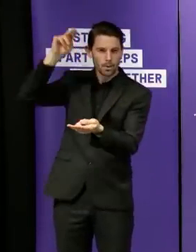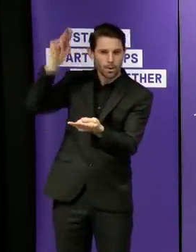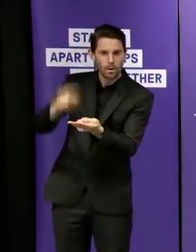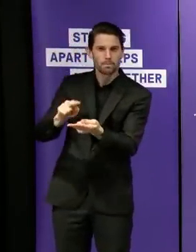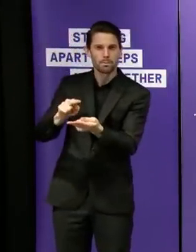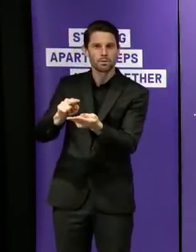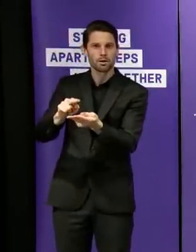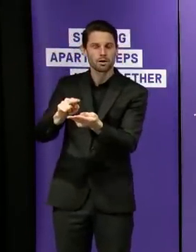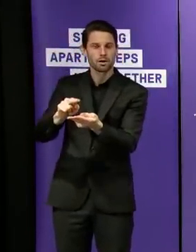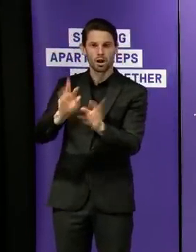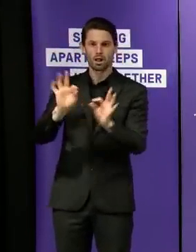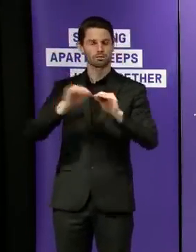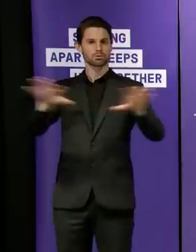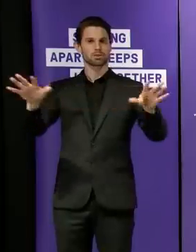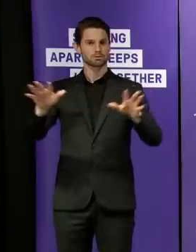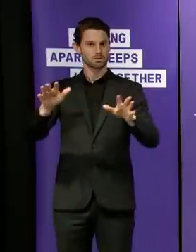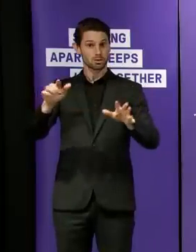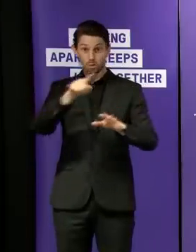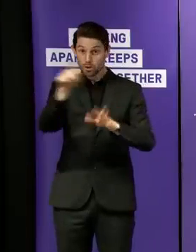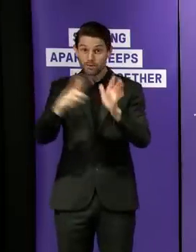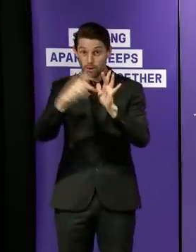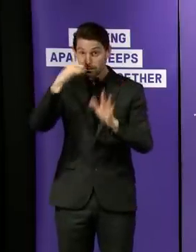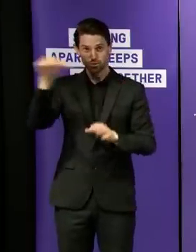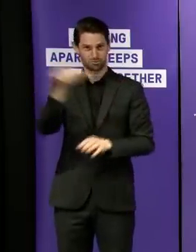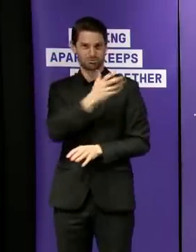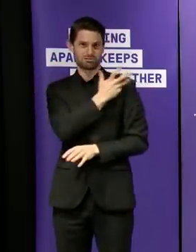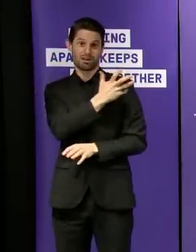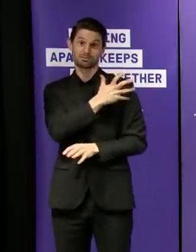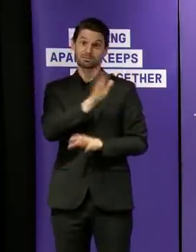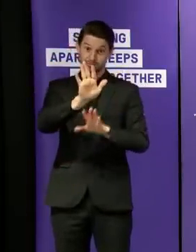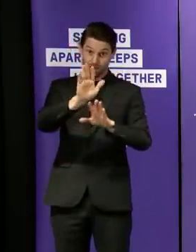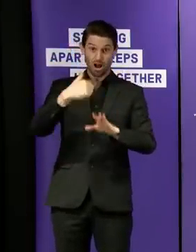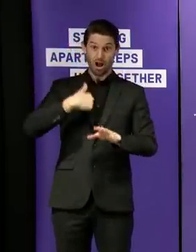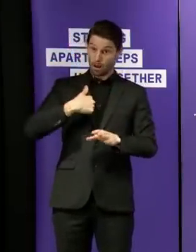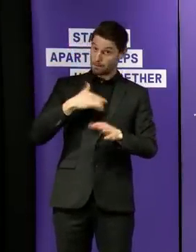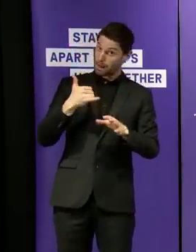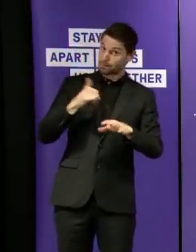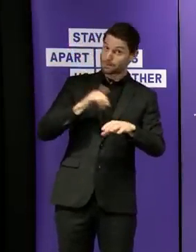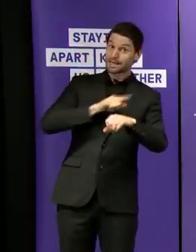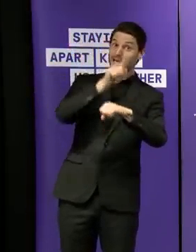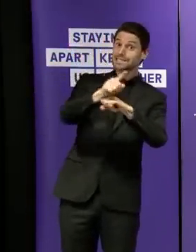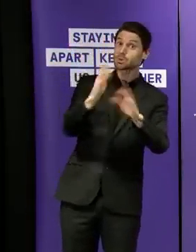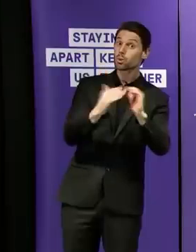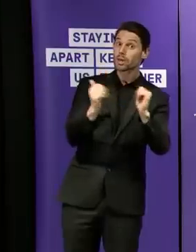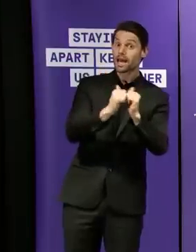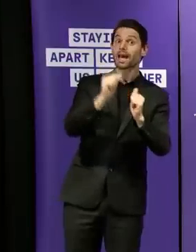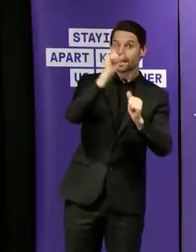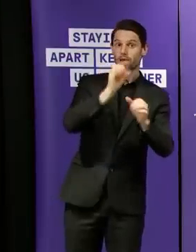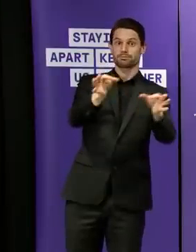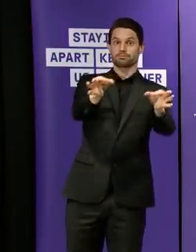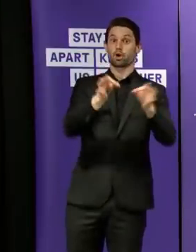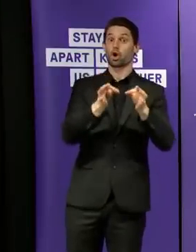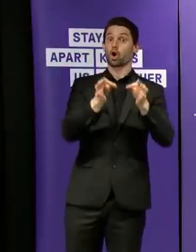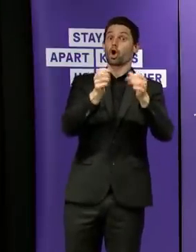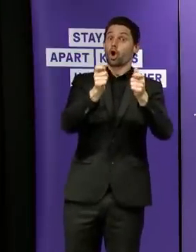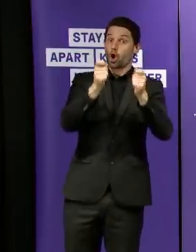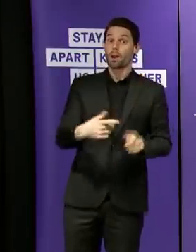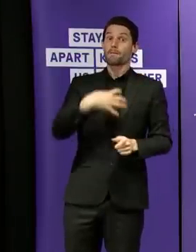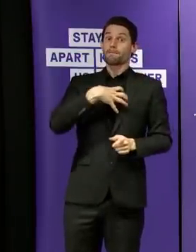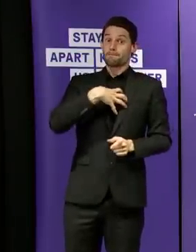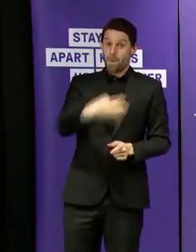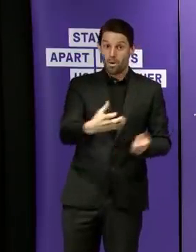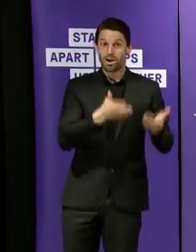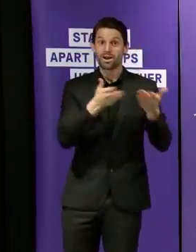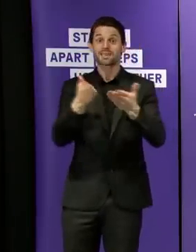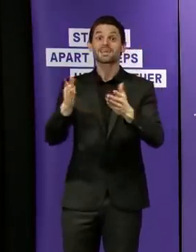and optimistic about. And if we can move further next weekend, we will. If not, we will move the following weekend. And as others